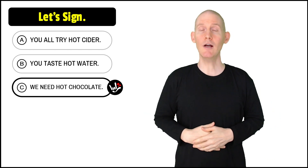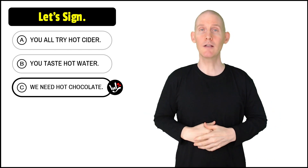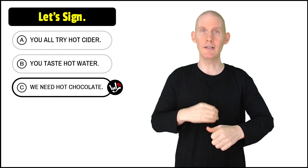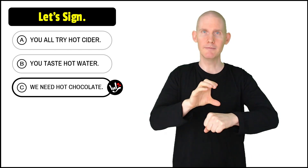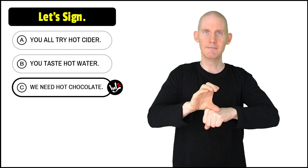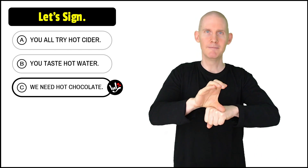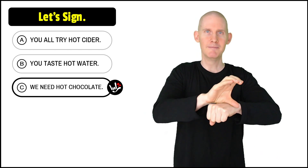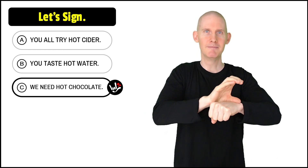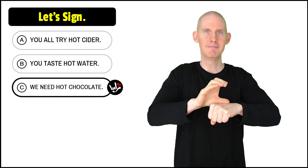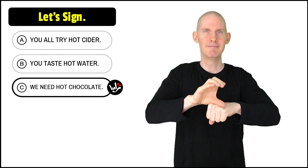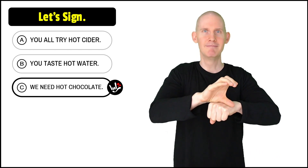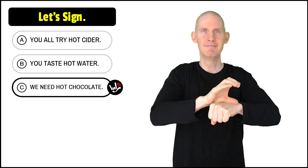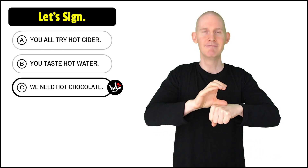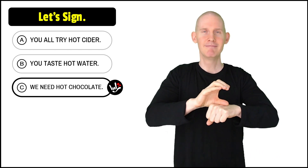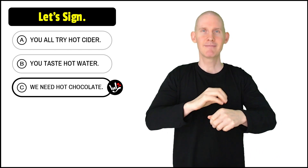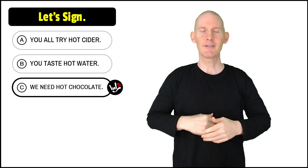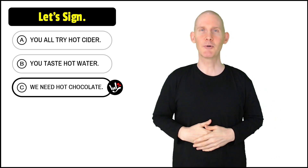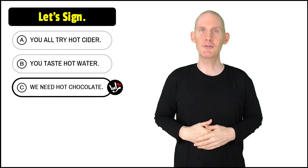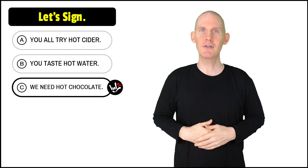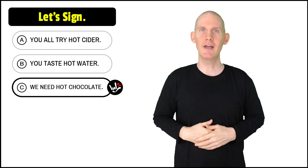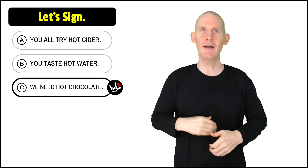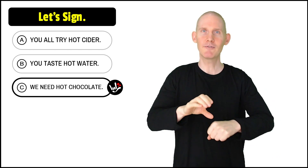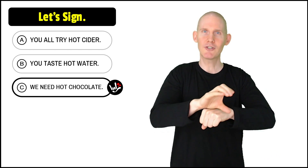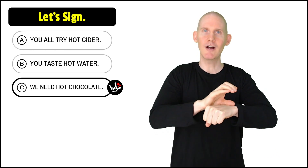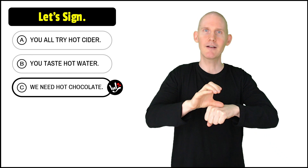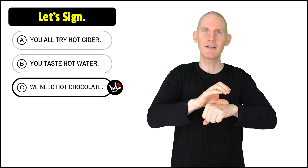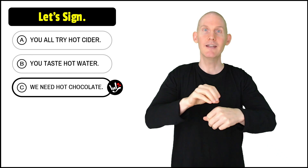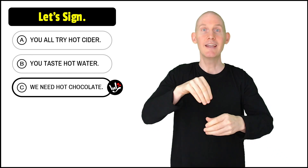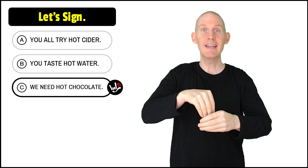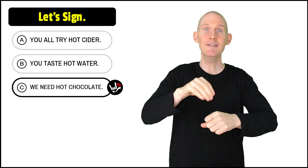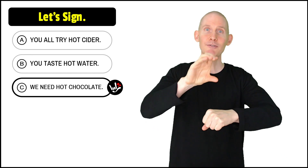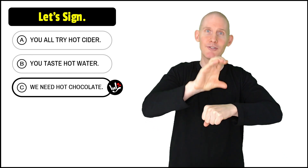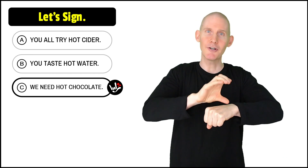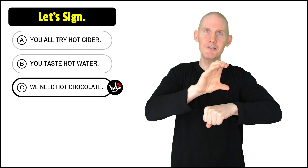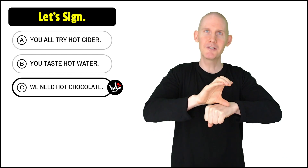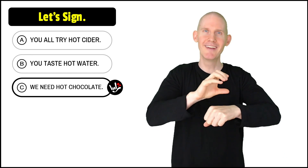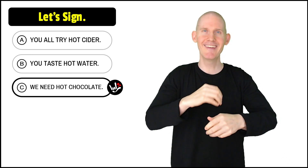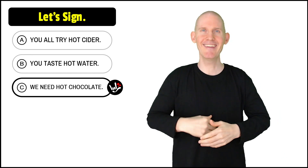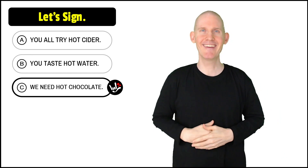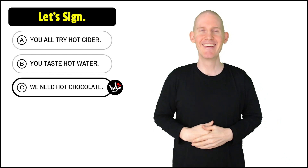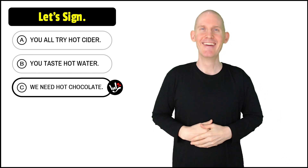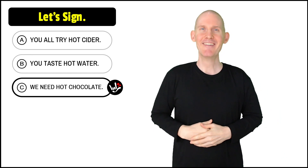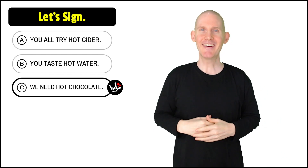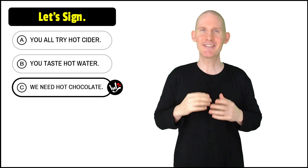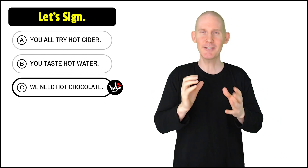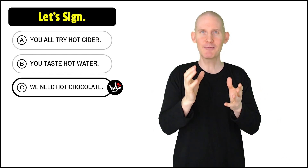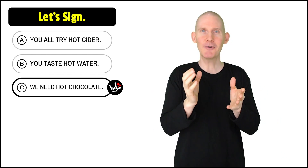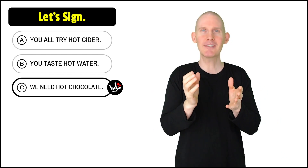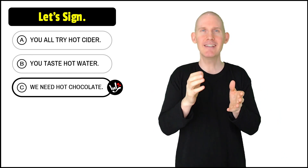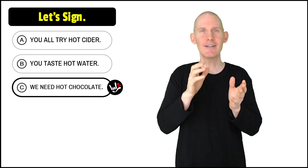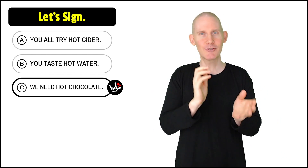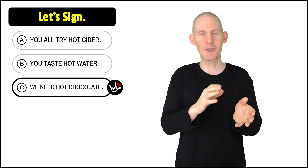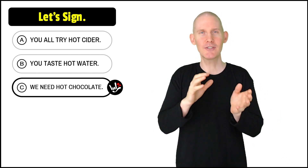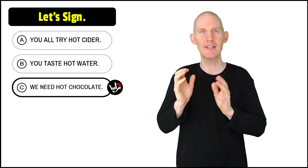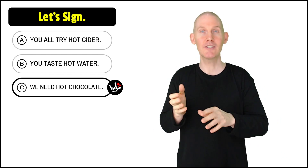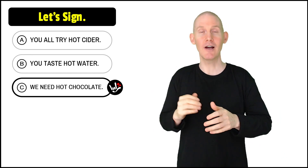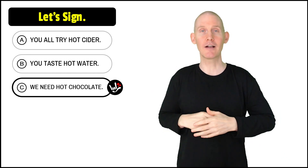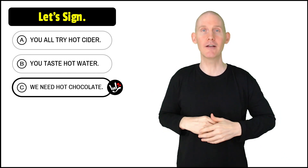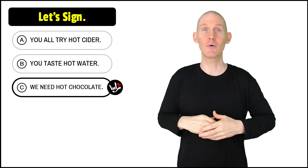chocolate. Suppose you could have chocolate in church, but just focusing on church and chocolate. Once